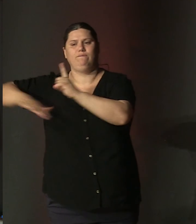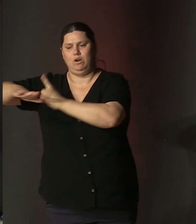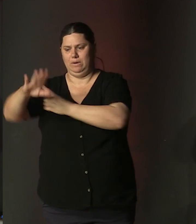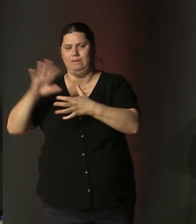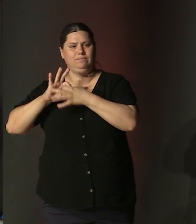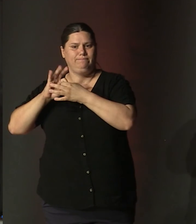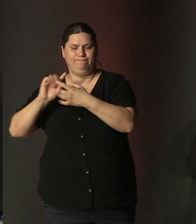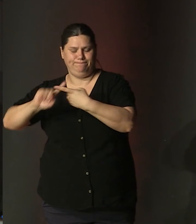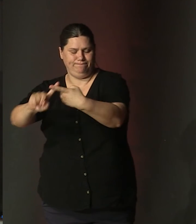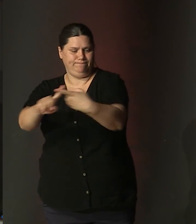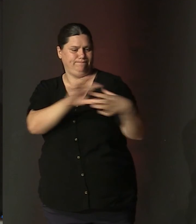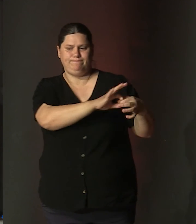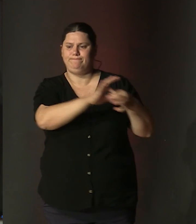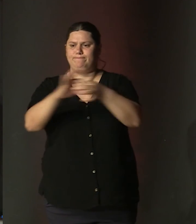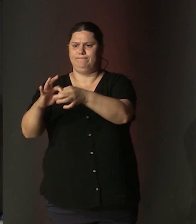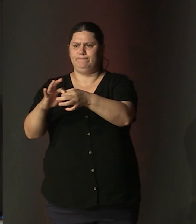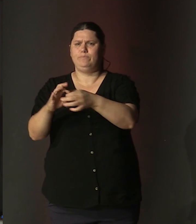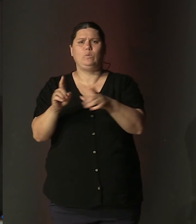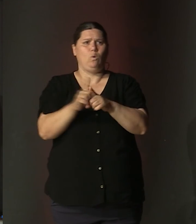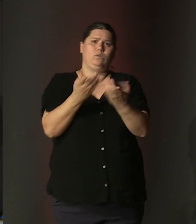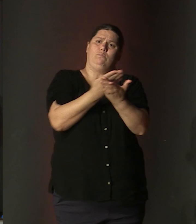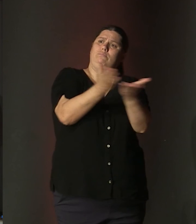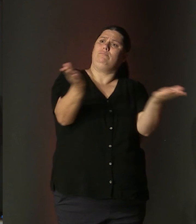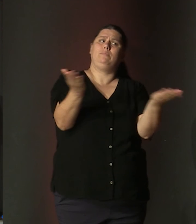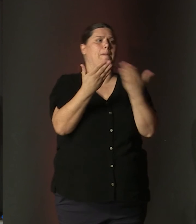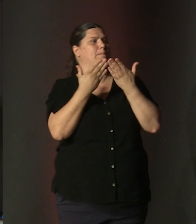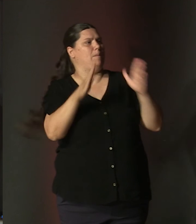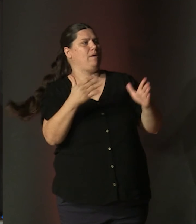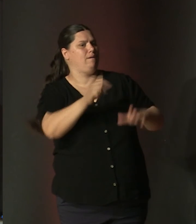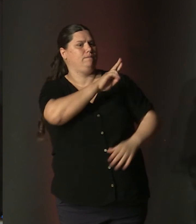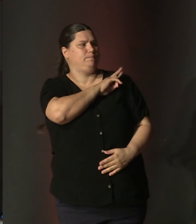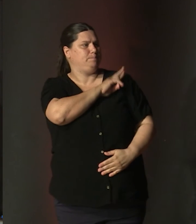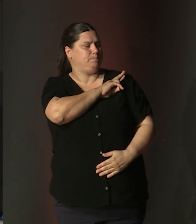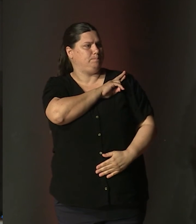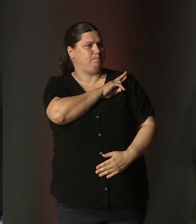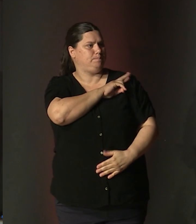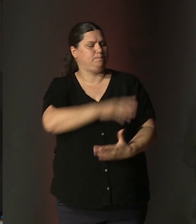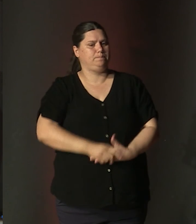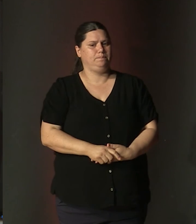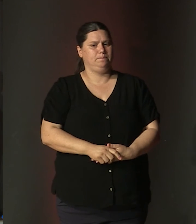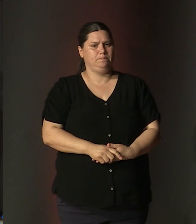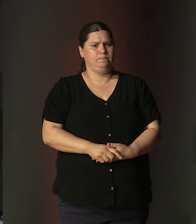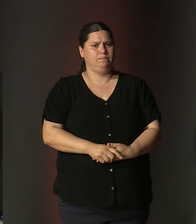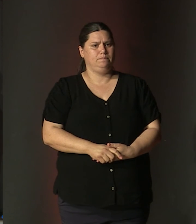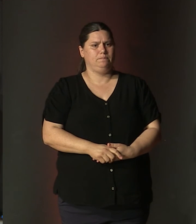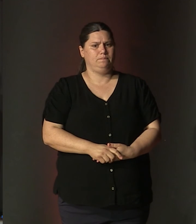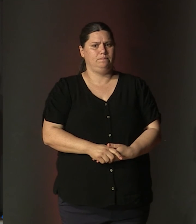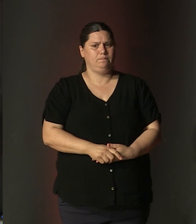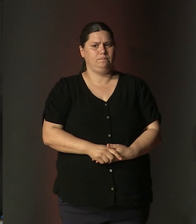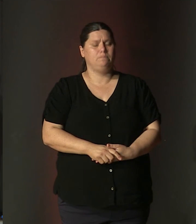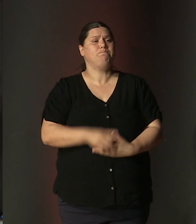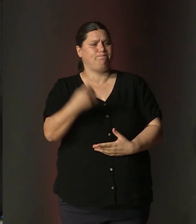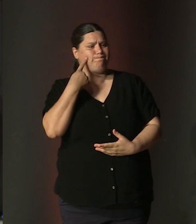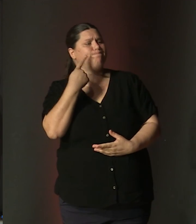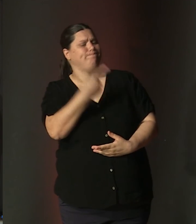There's also a responsibility that we have as a broader public, and that is to continue to demand higher standards of the mining